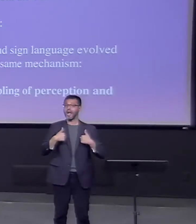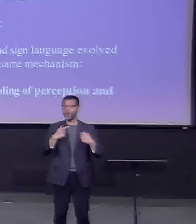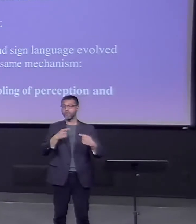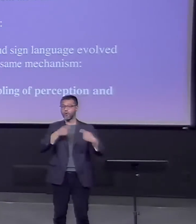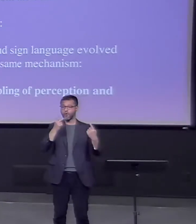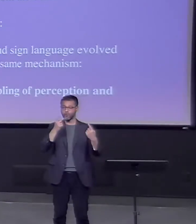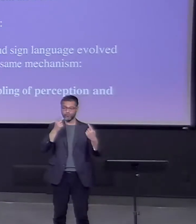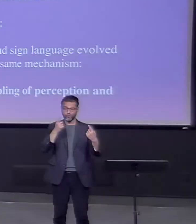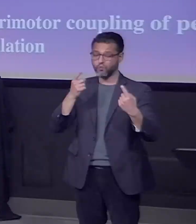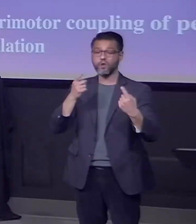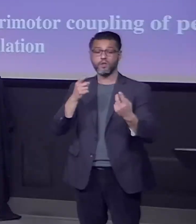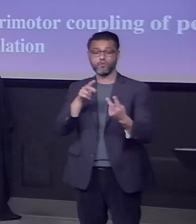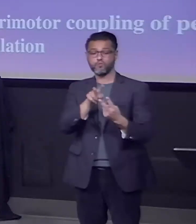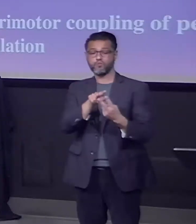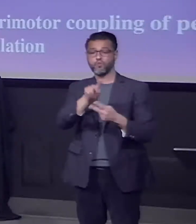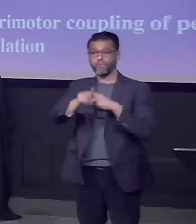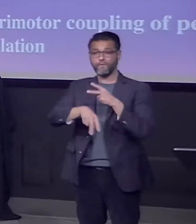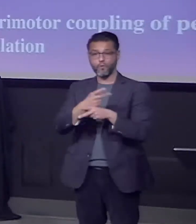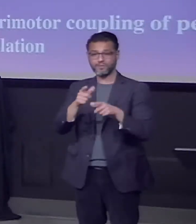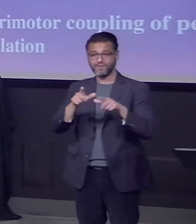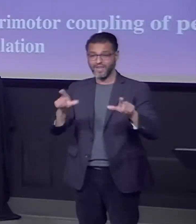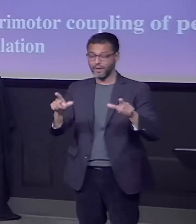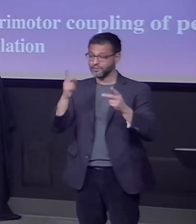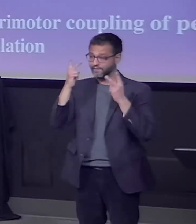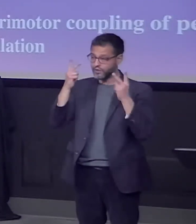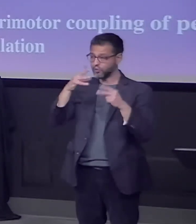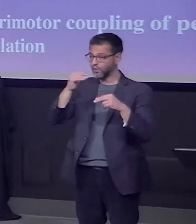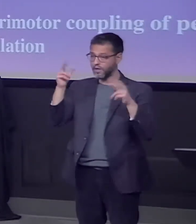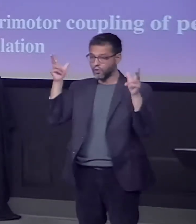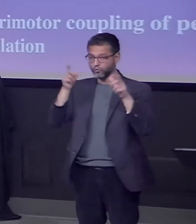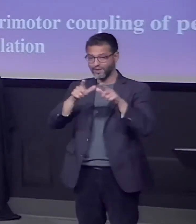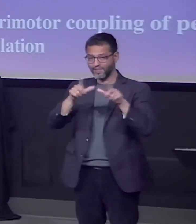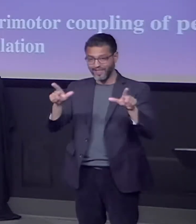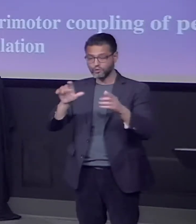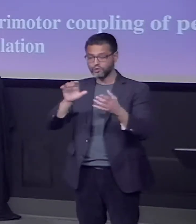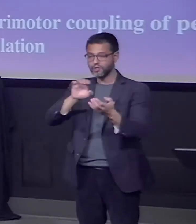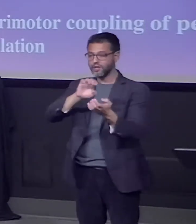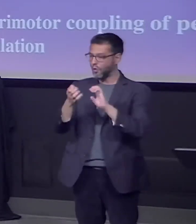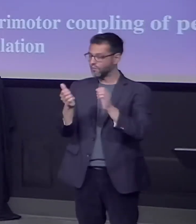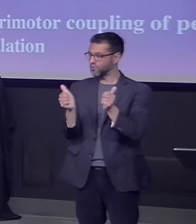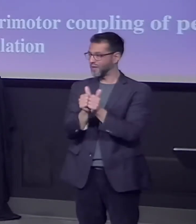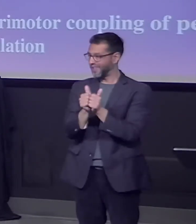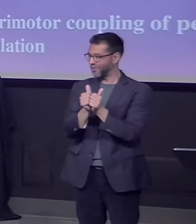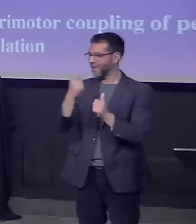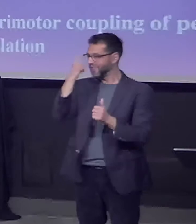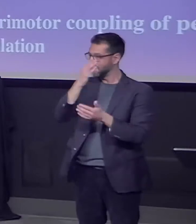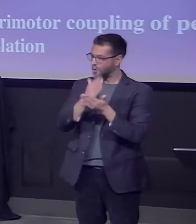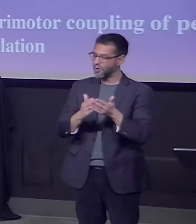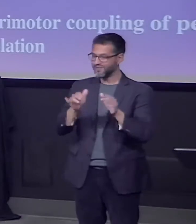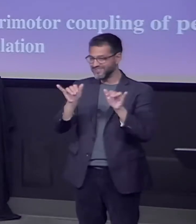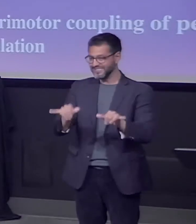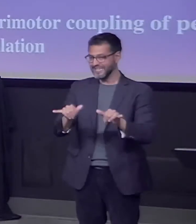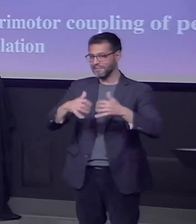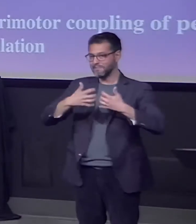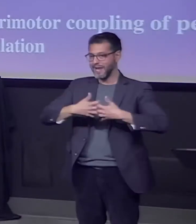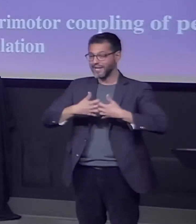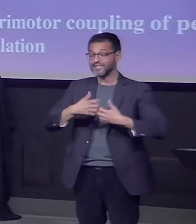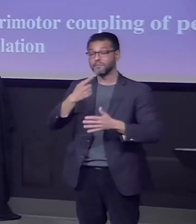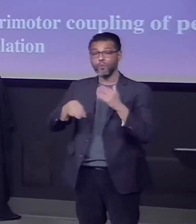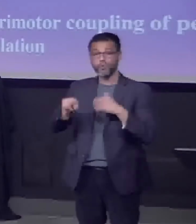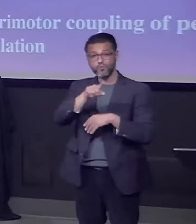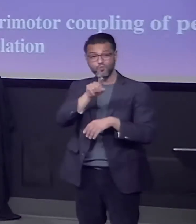the two forms of languages, visual and auditory languages, evolved together. These were actually part of the same mechanisms. What you need